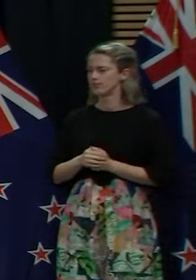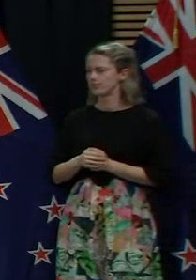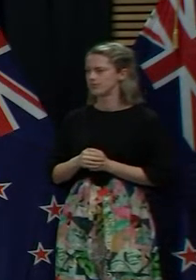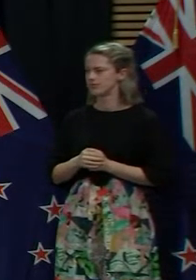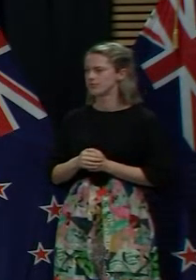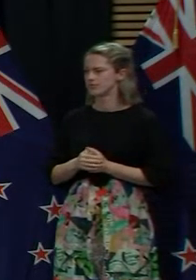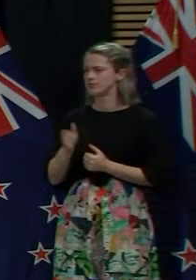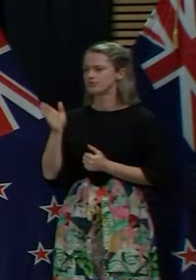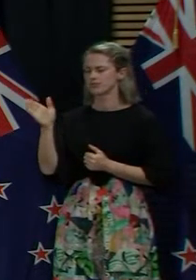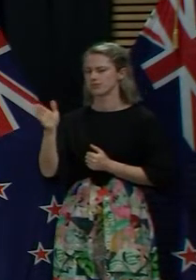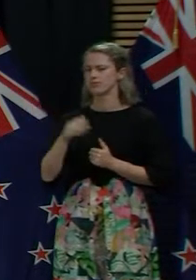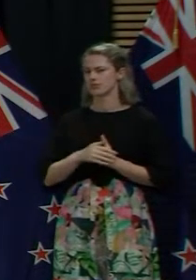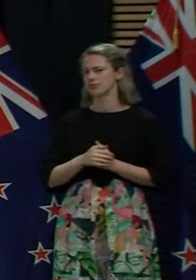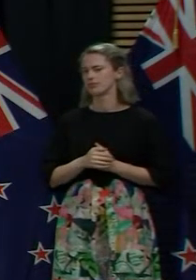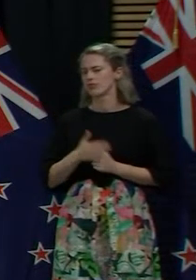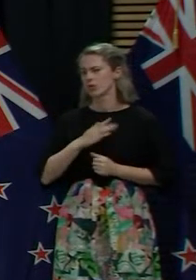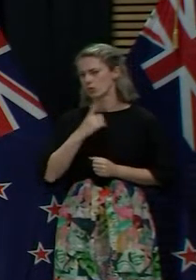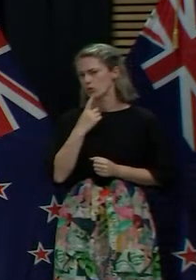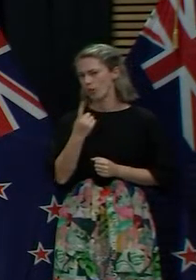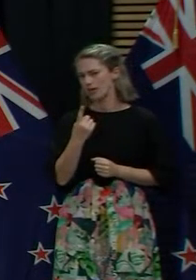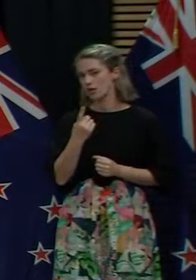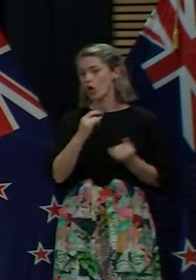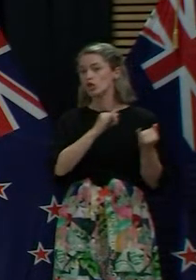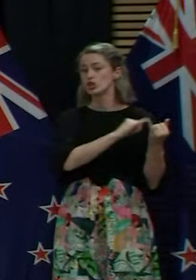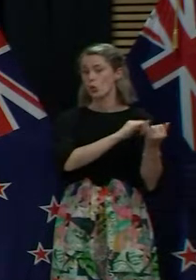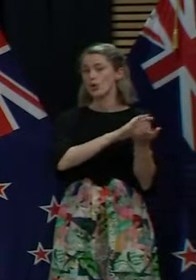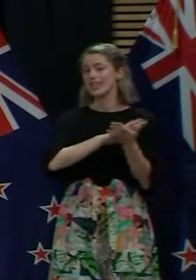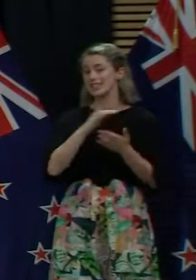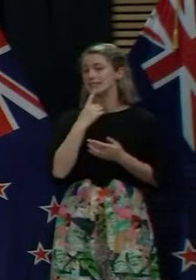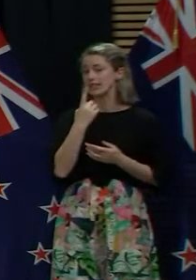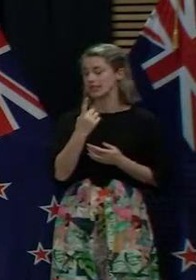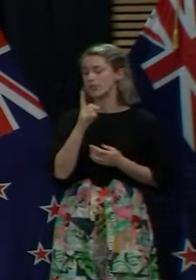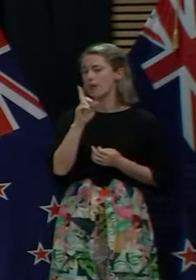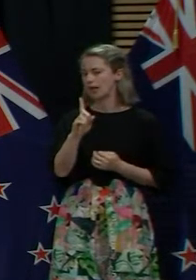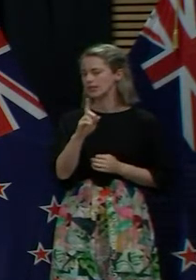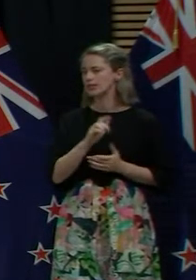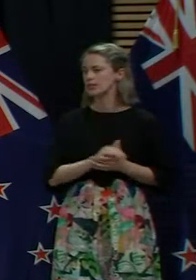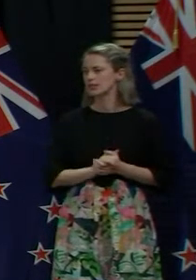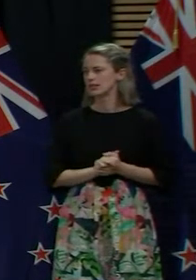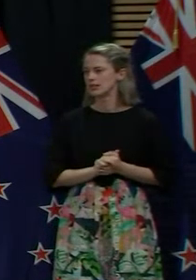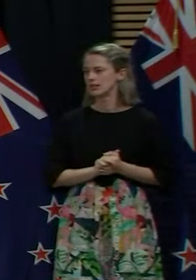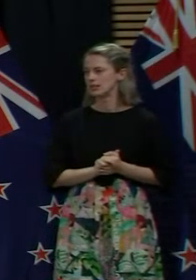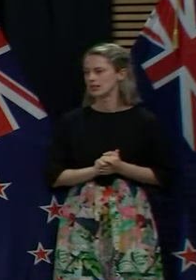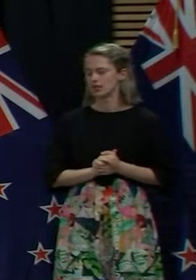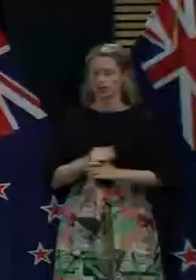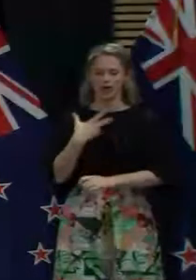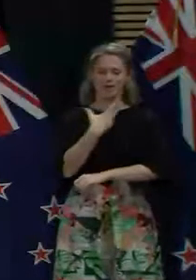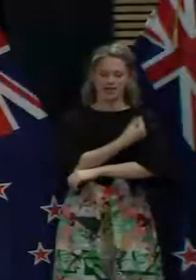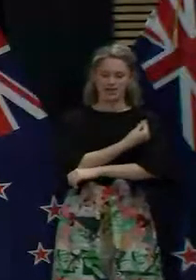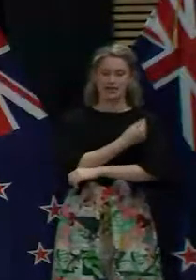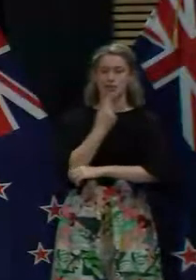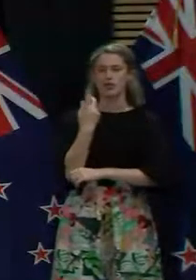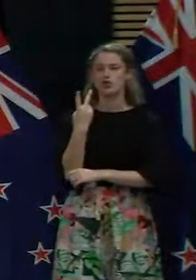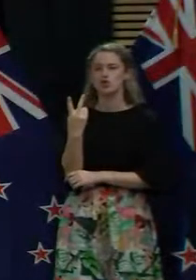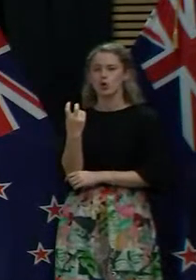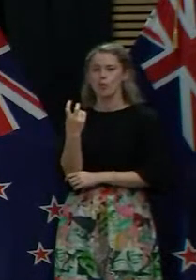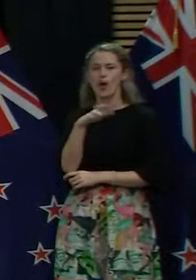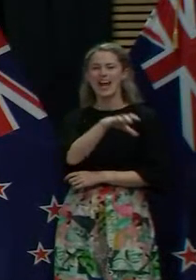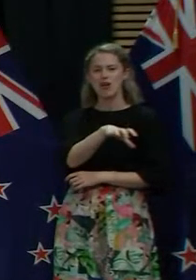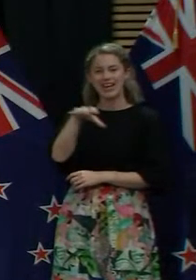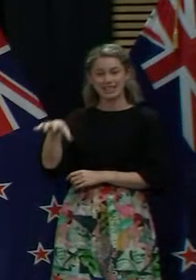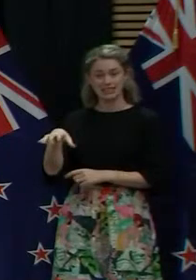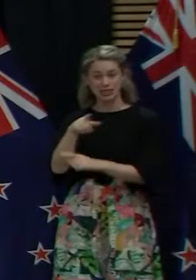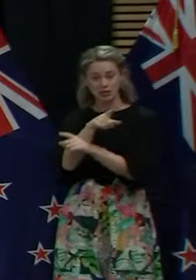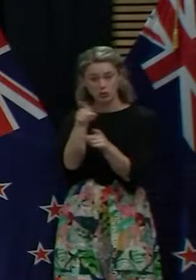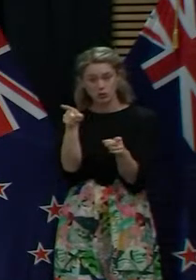ahead. Dr. Merkel. Comment on there, and Shaun did mention this, but in addition to vaccination, there are two other areas where we